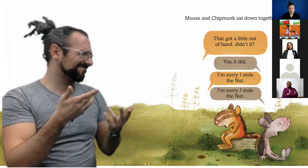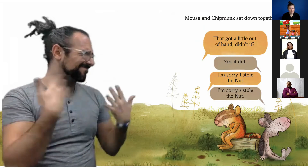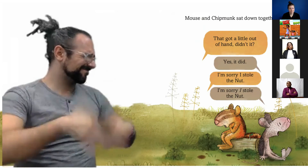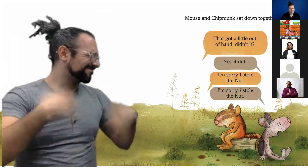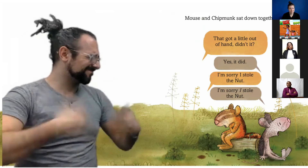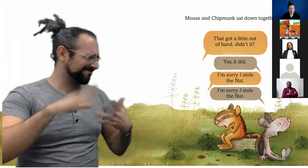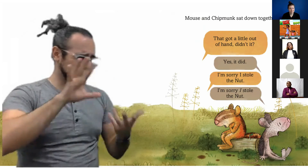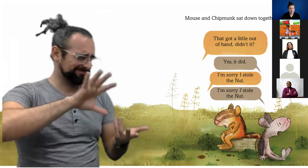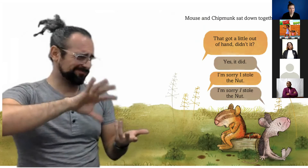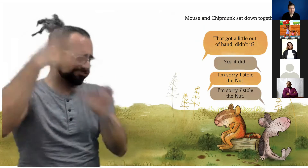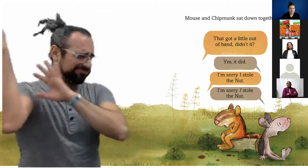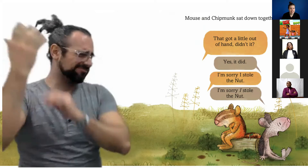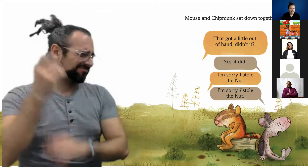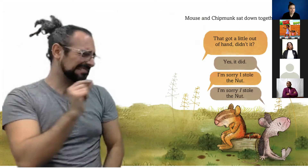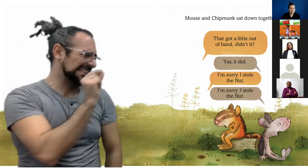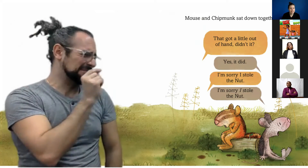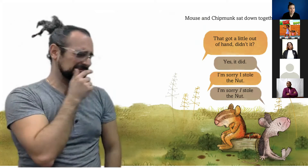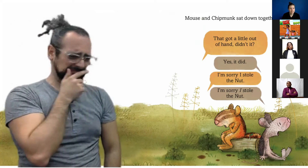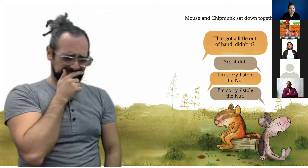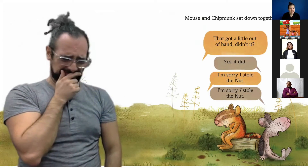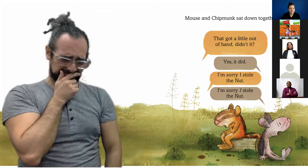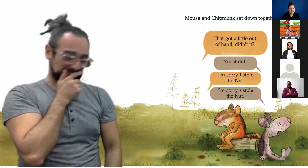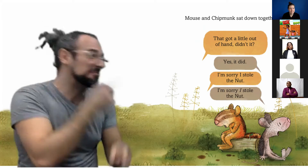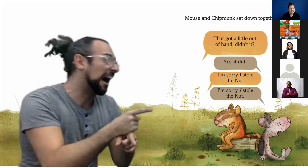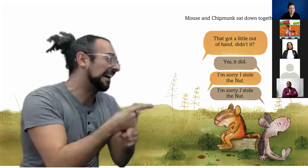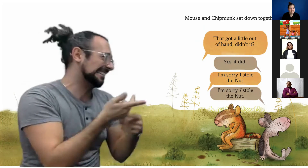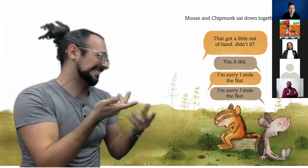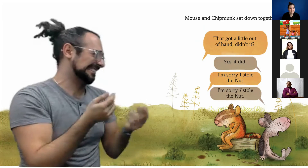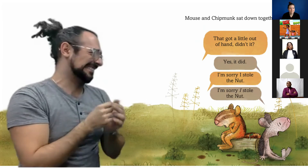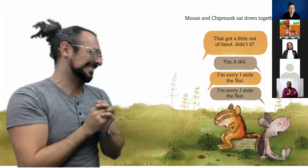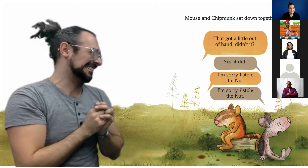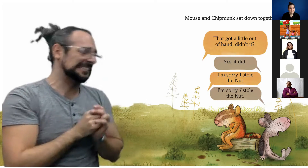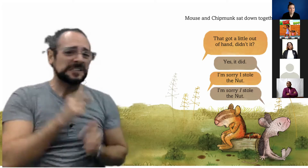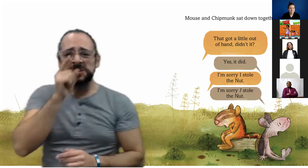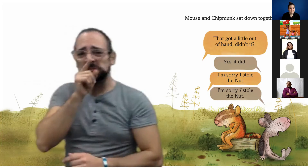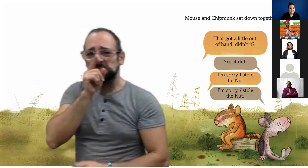Chipmunk said, that got a little out of hand, didn't it?